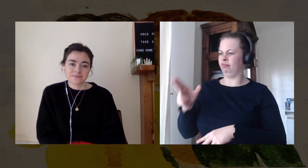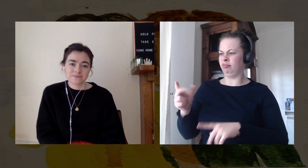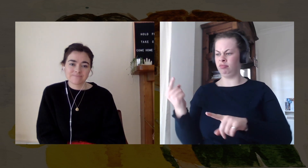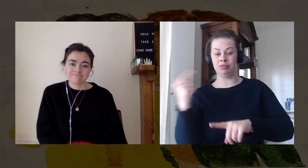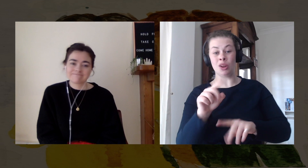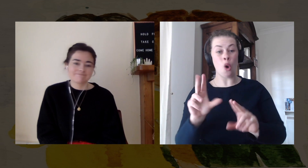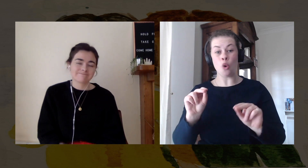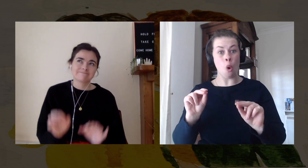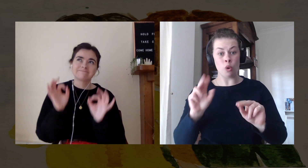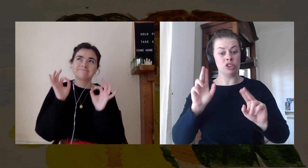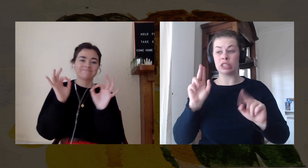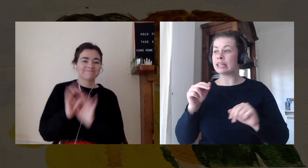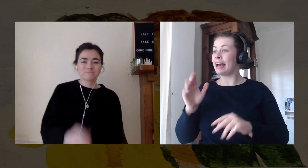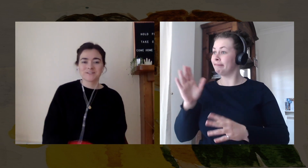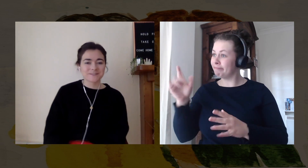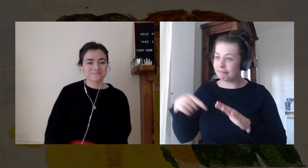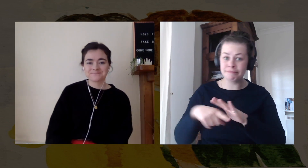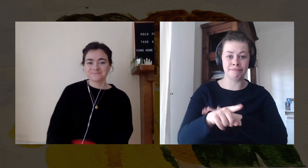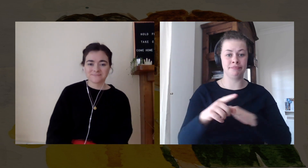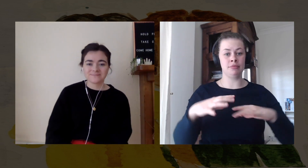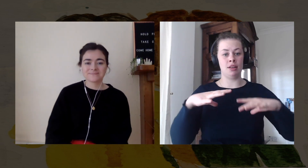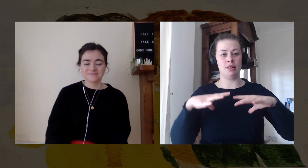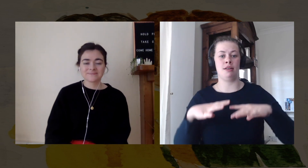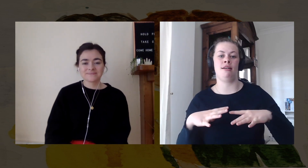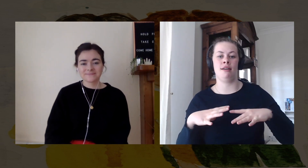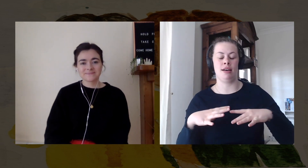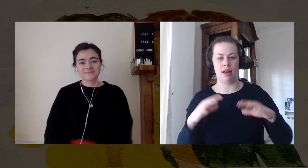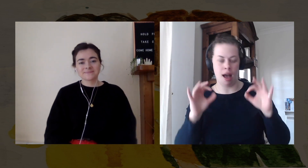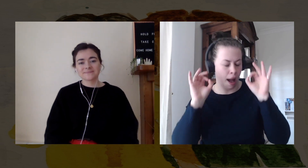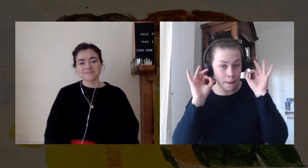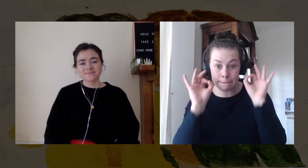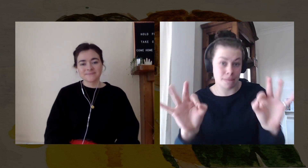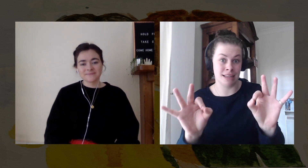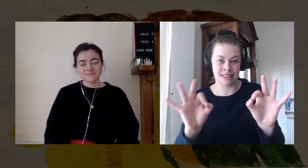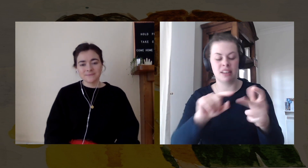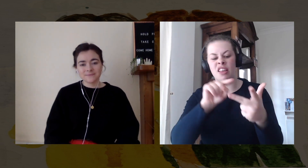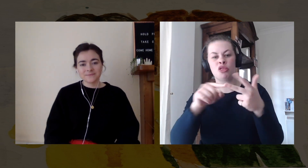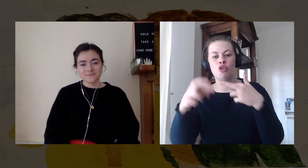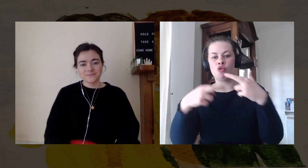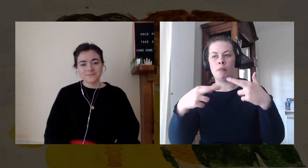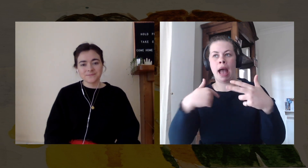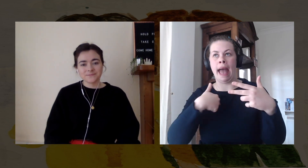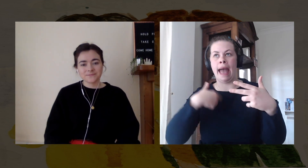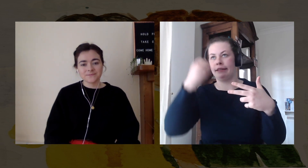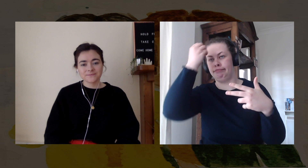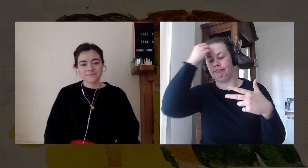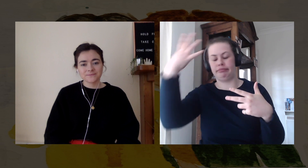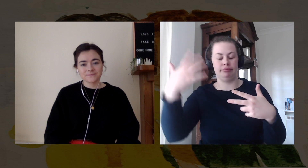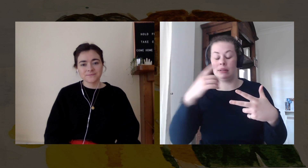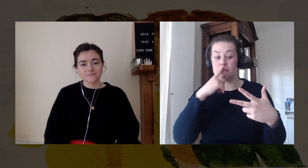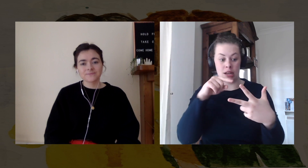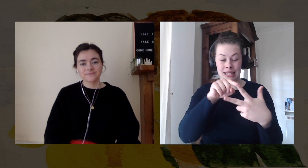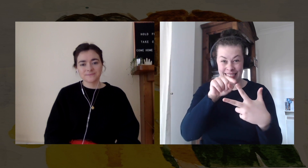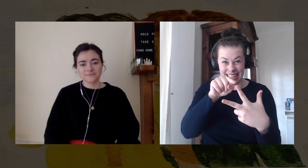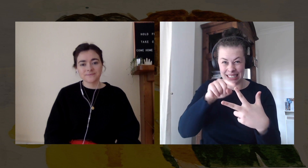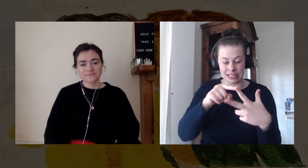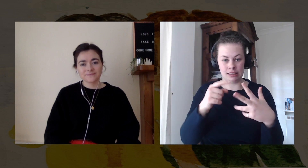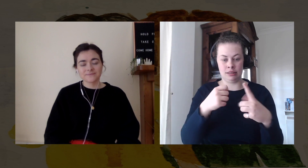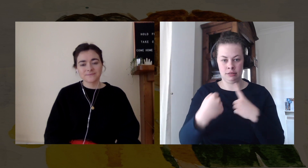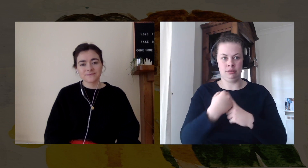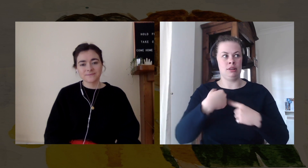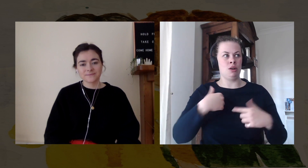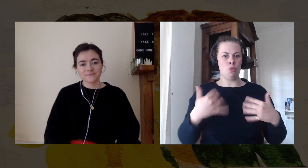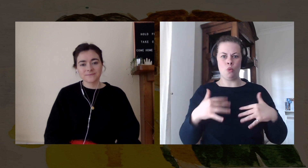And then the third room, I can't remember what it was for, but that one really stuck out to me, that there was that space that an interpreter could go